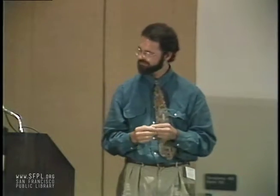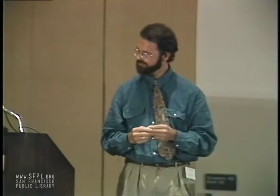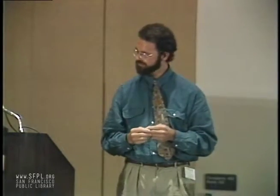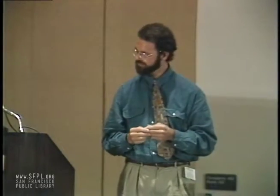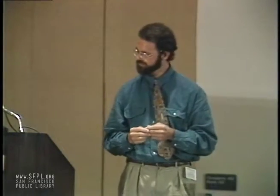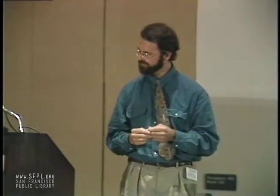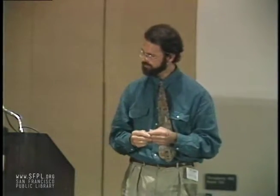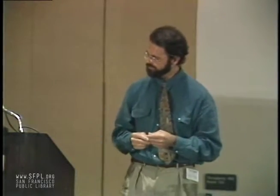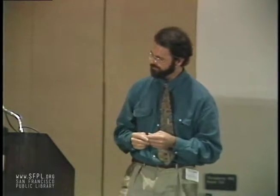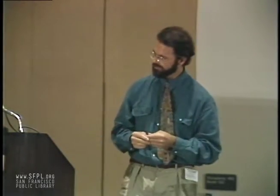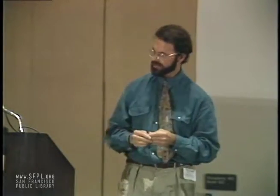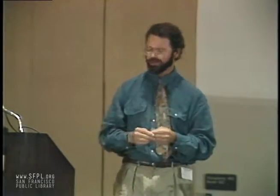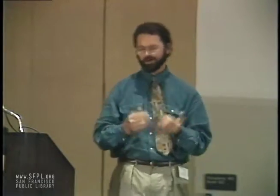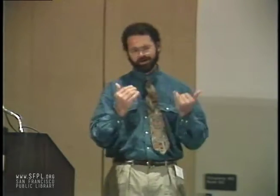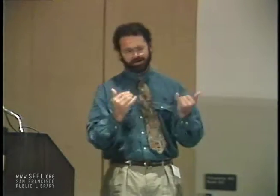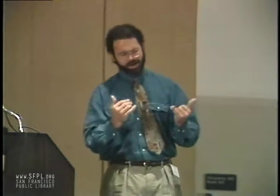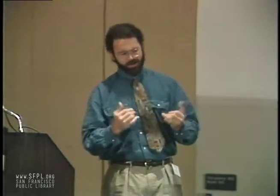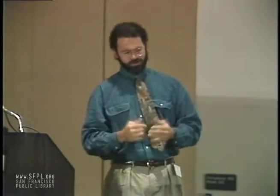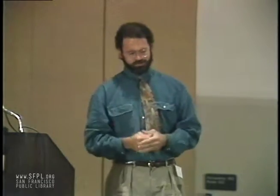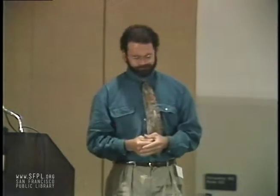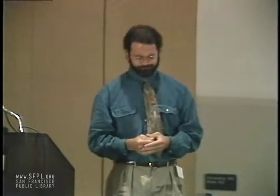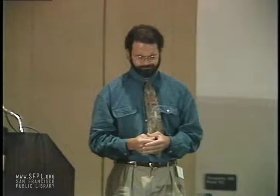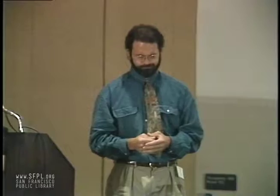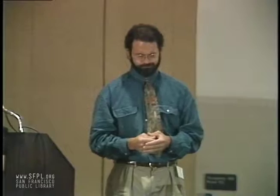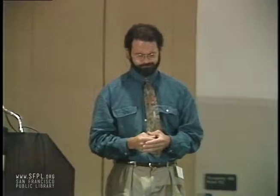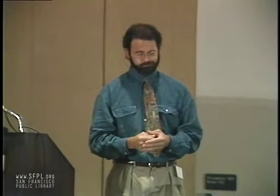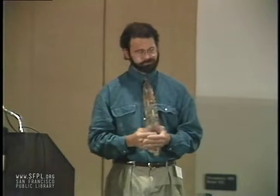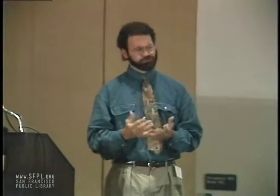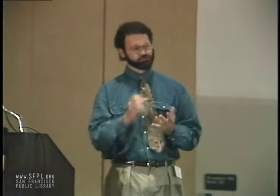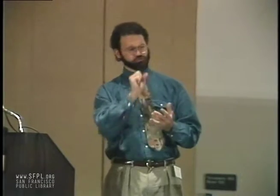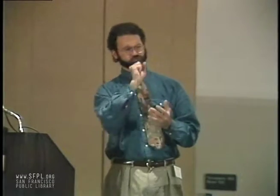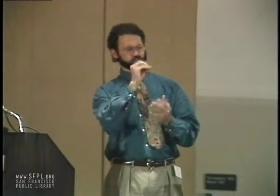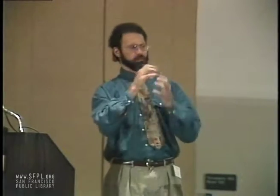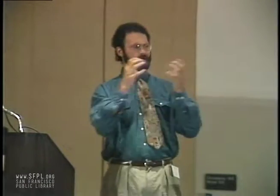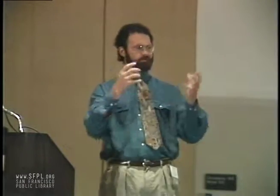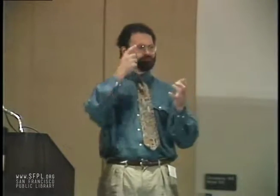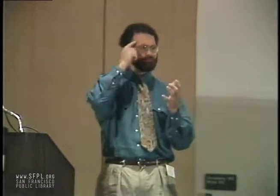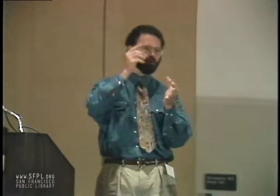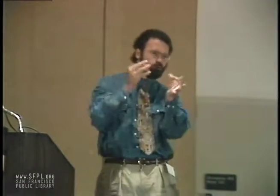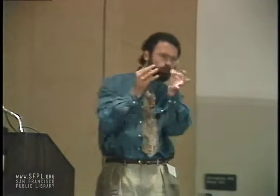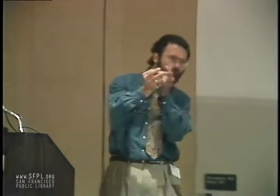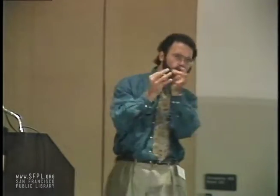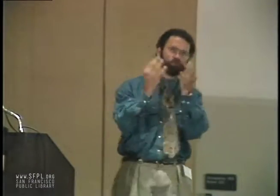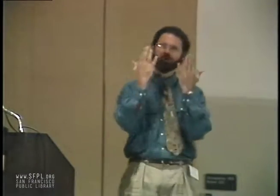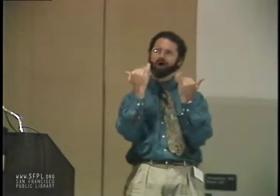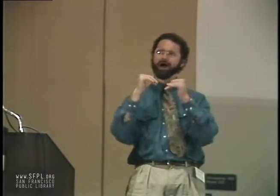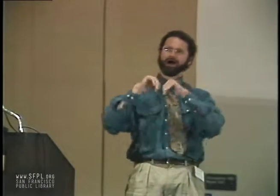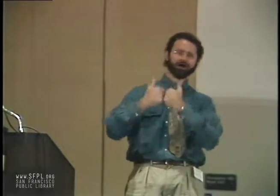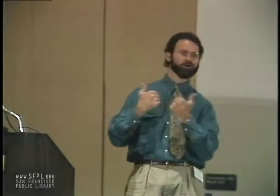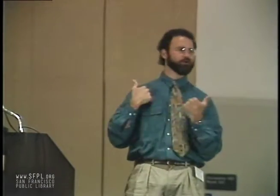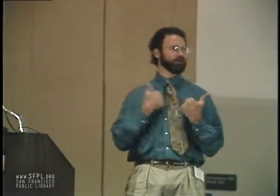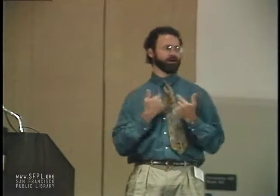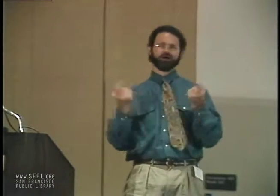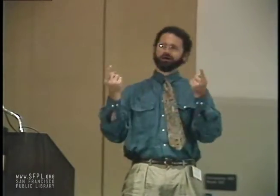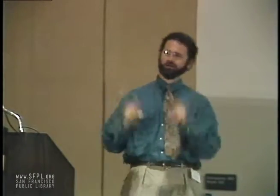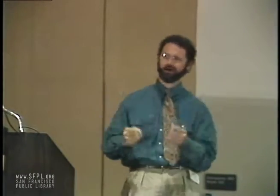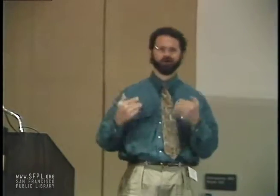And American deaf culture has some unique characteristics that were established just in America. So I'd like to explain to